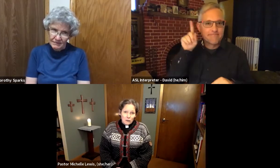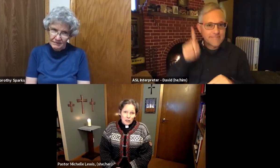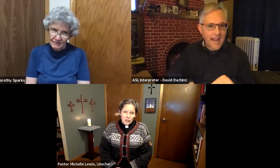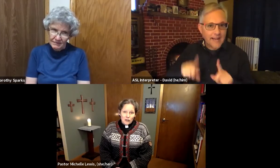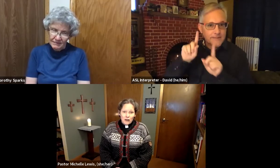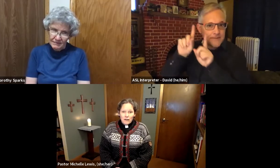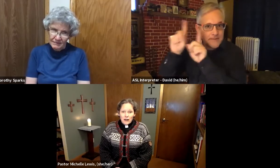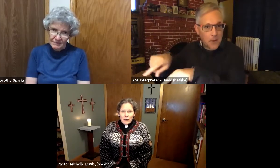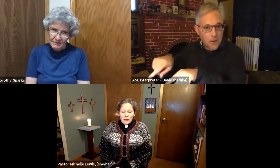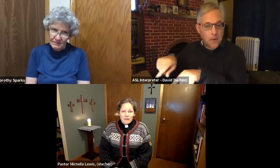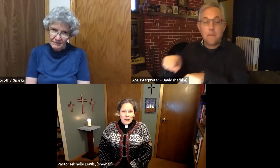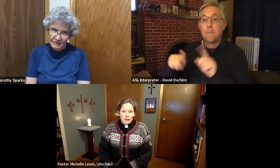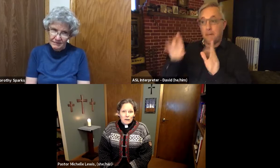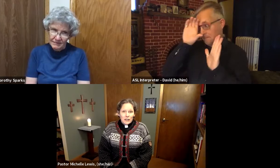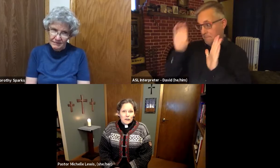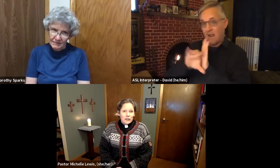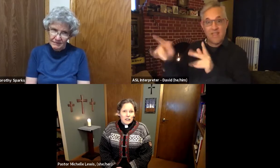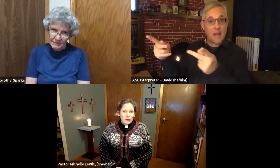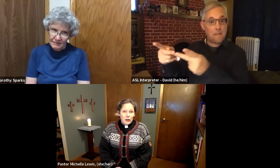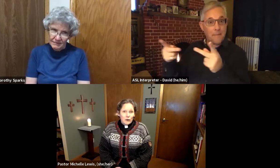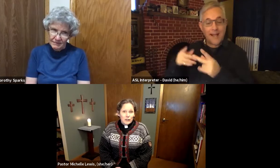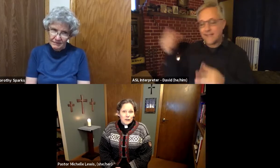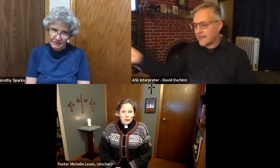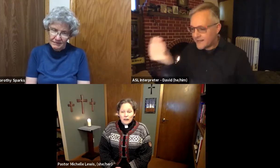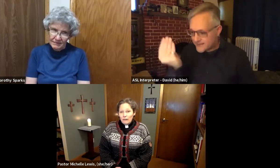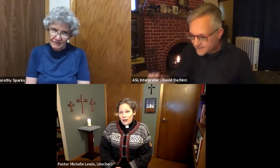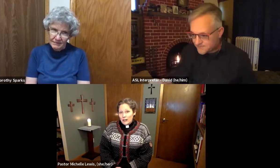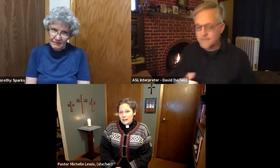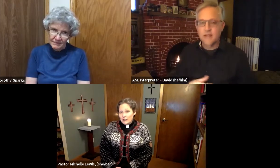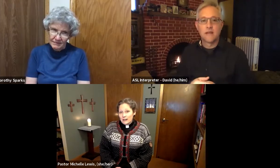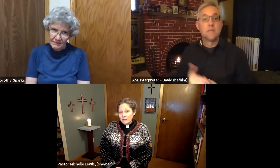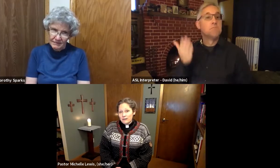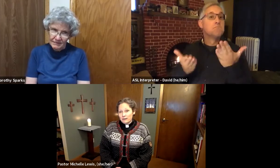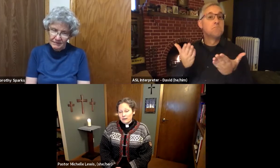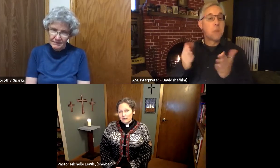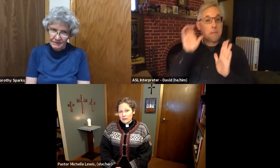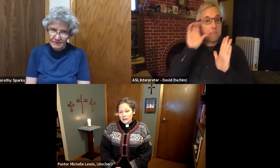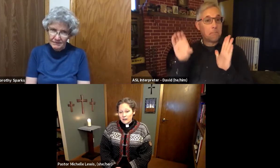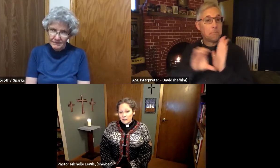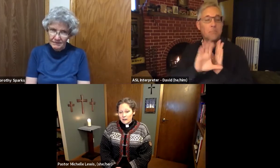Maybe it's a picture of a favorite restaurant that you would go to with friends.